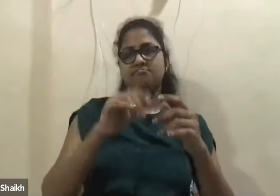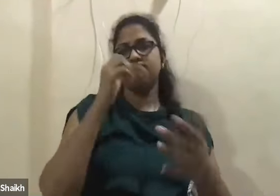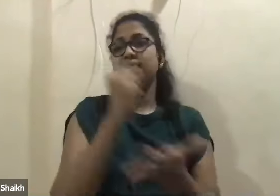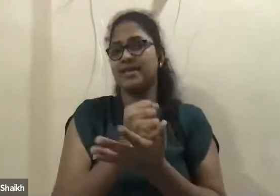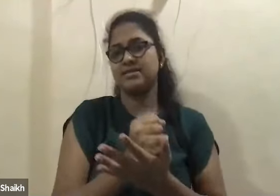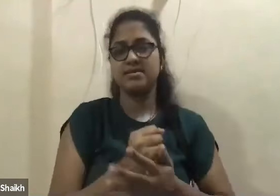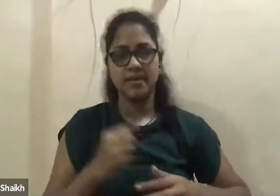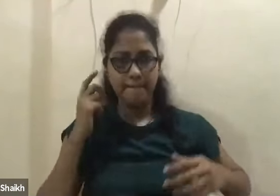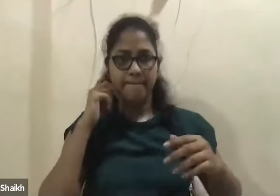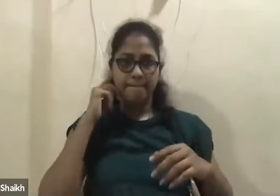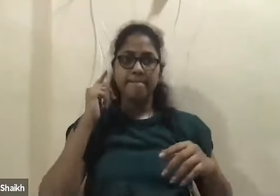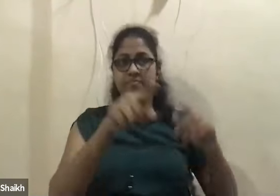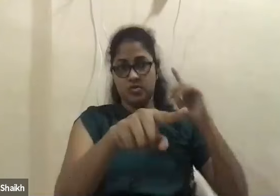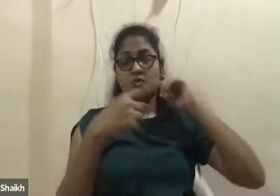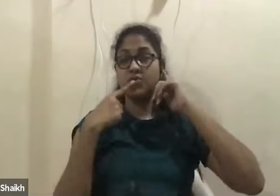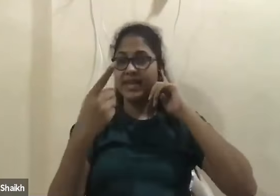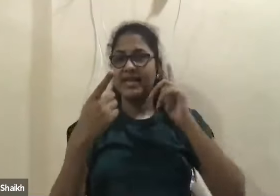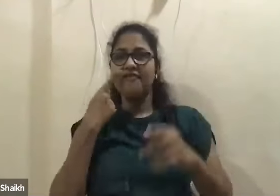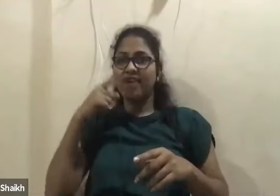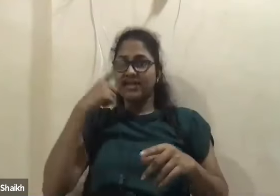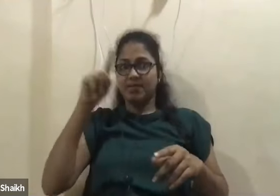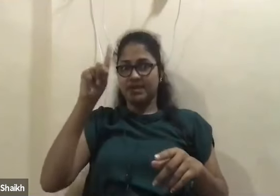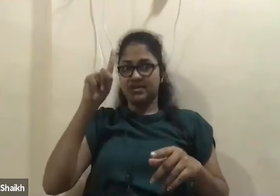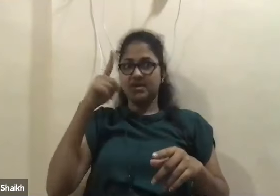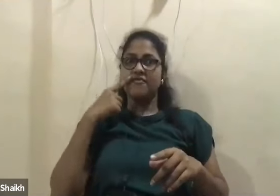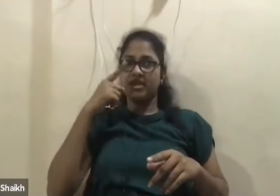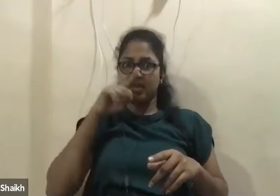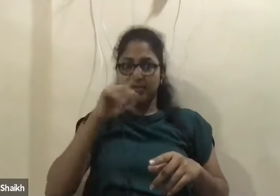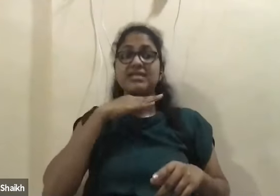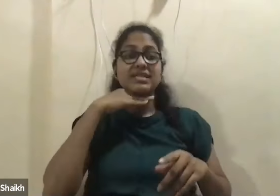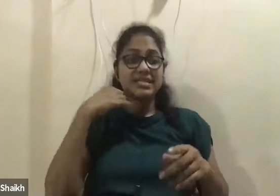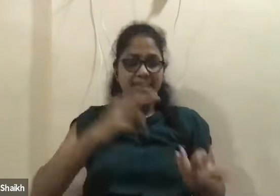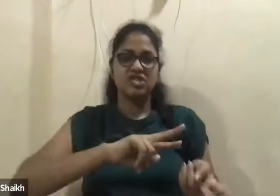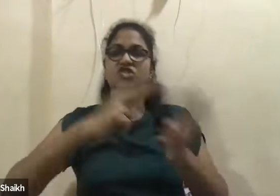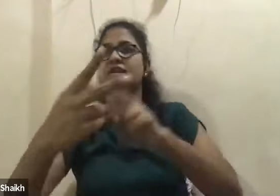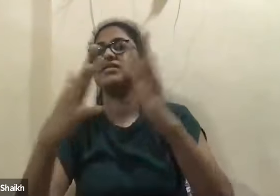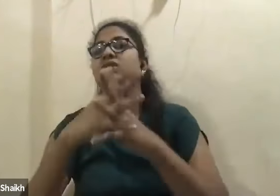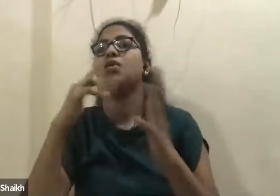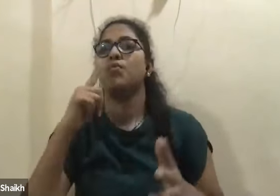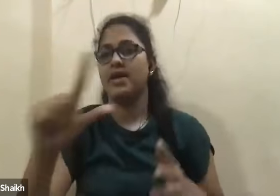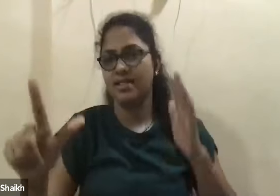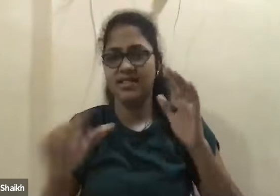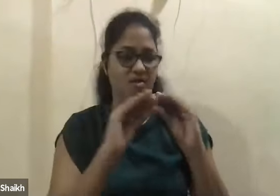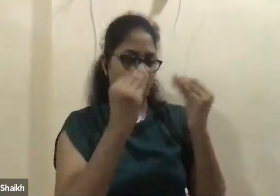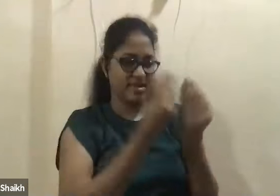so after the parent's death, it converts to the will. The same trust, it converts